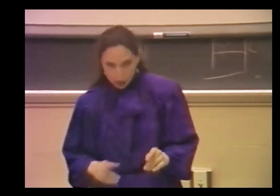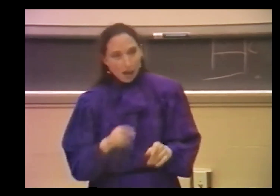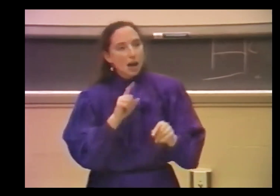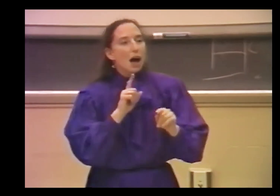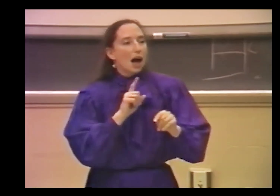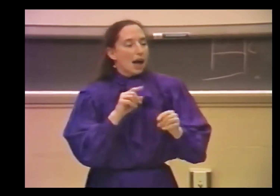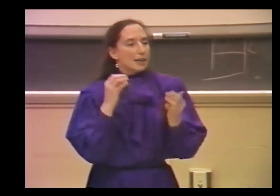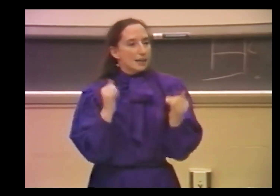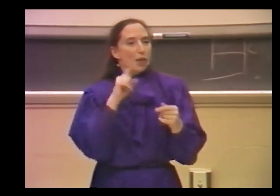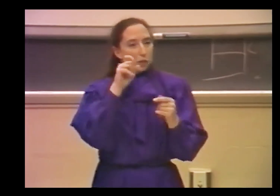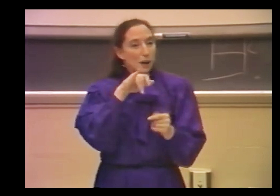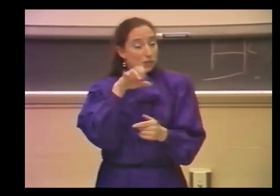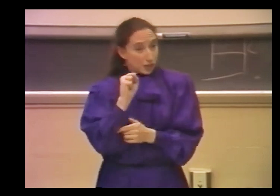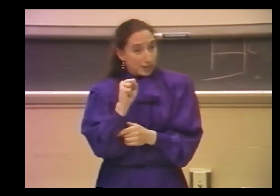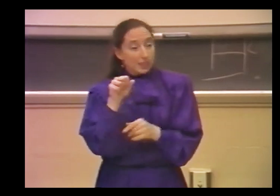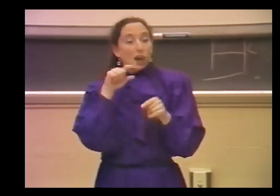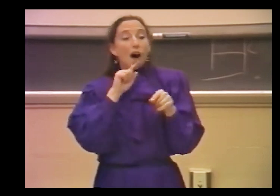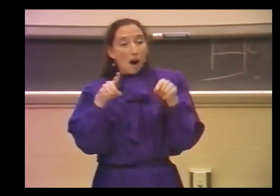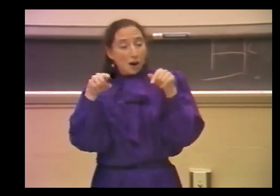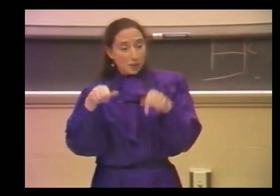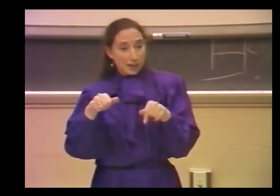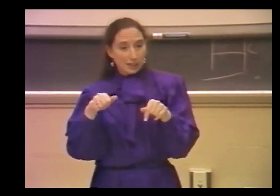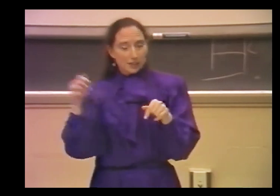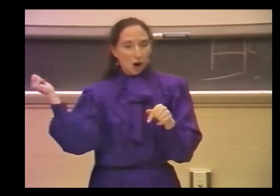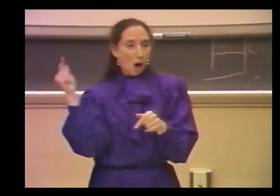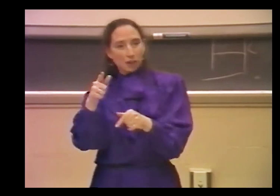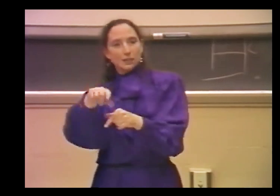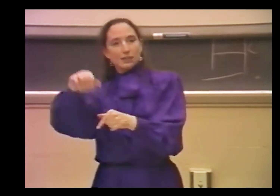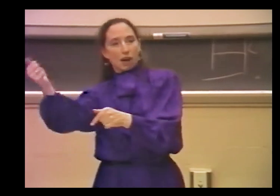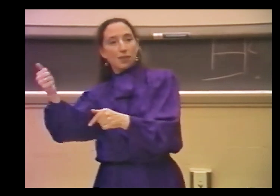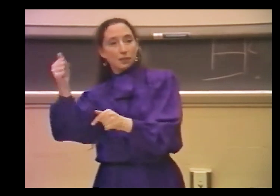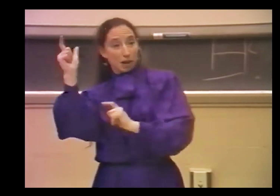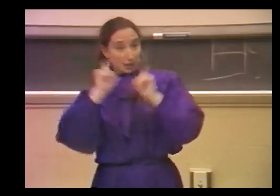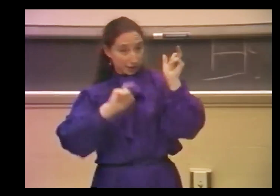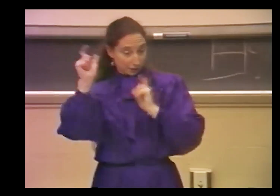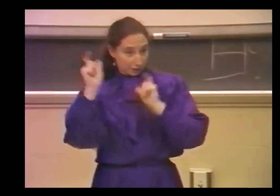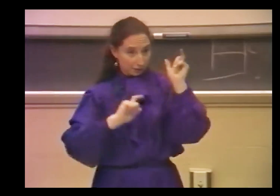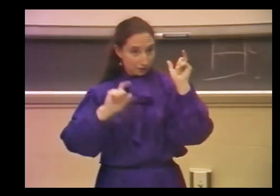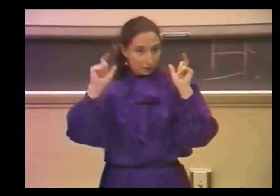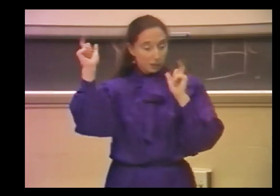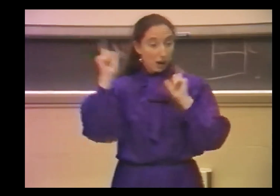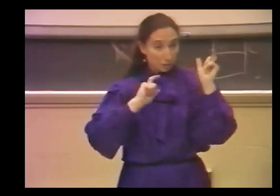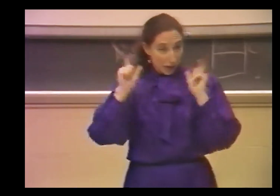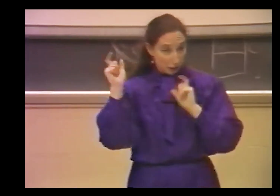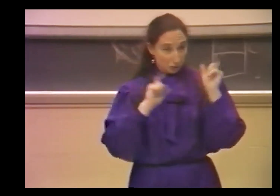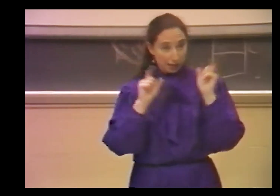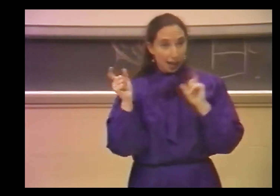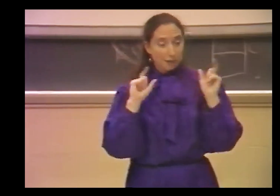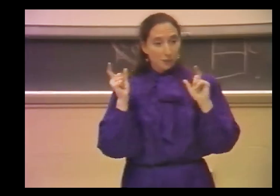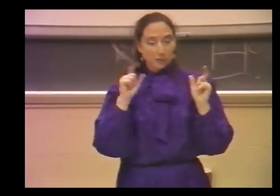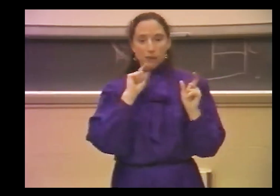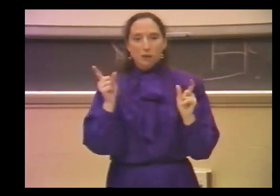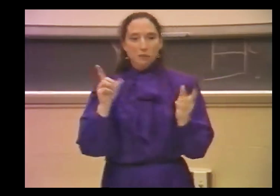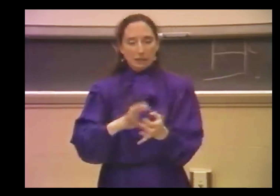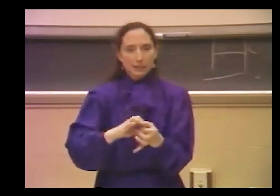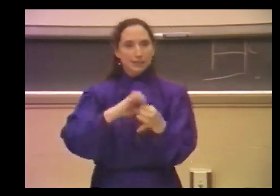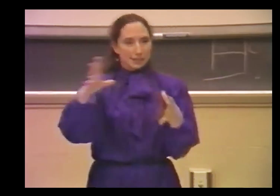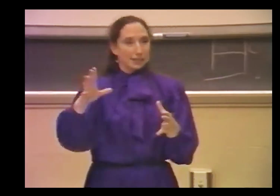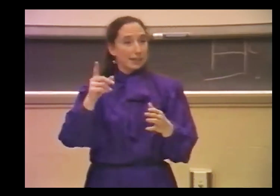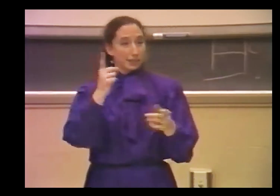Okay. Now the question is, are all of these other kinds of non-manual behaviors really disconnected